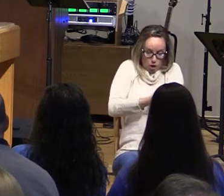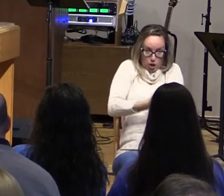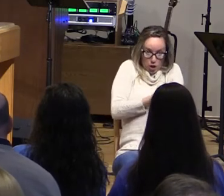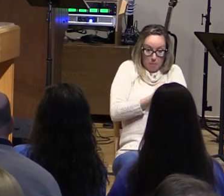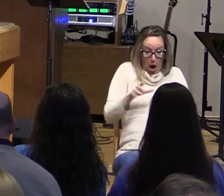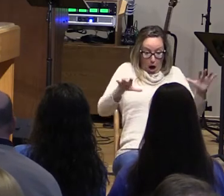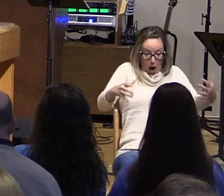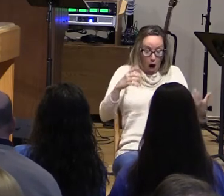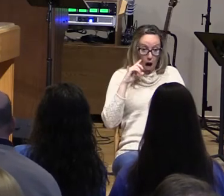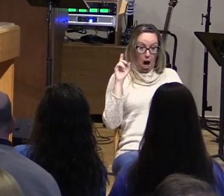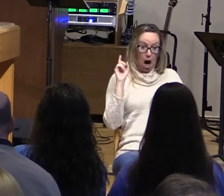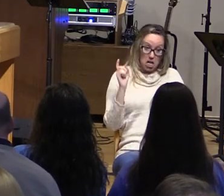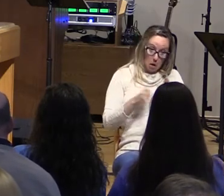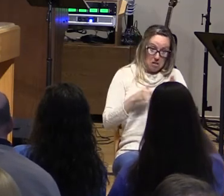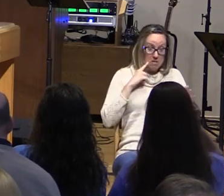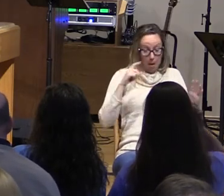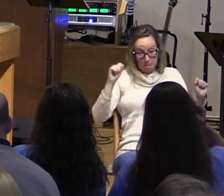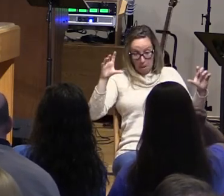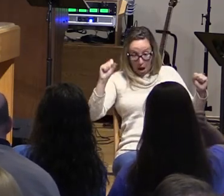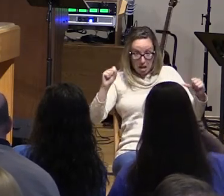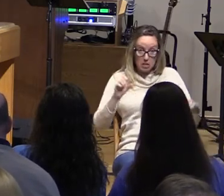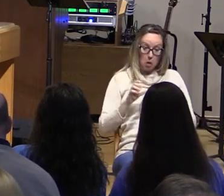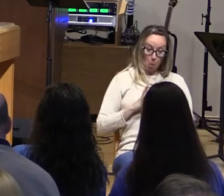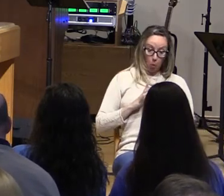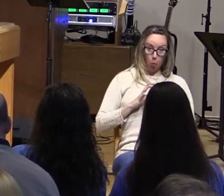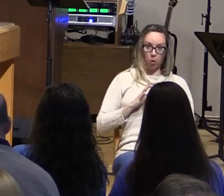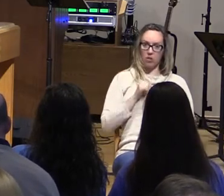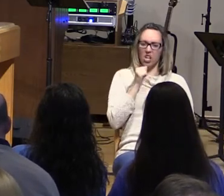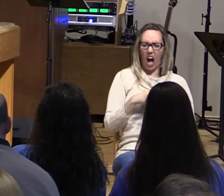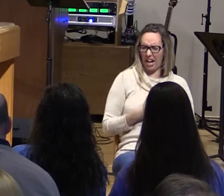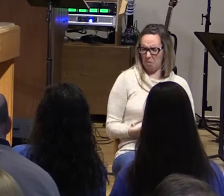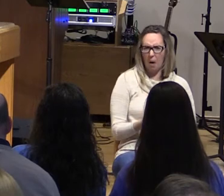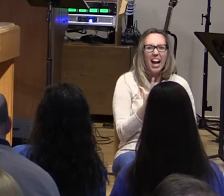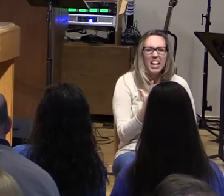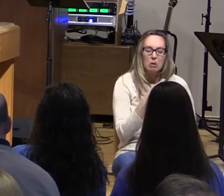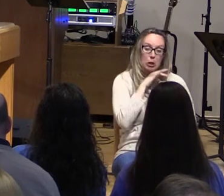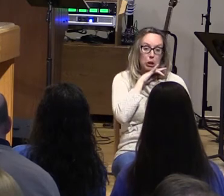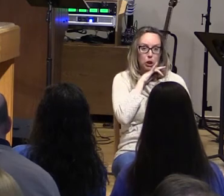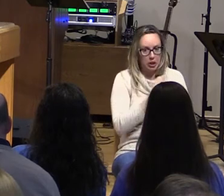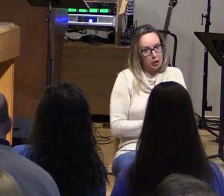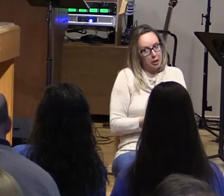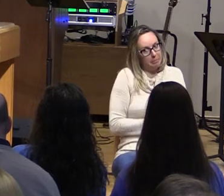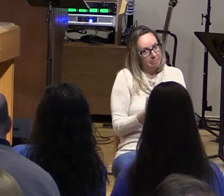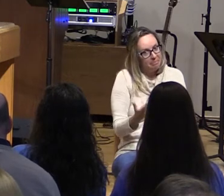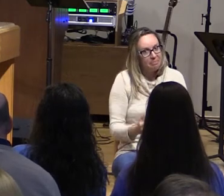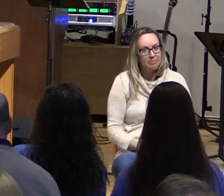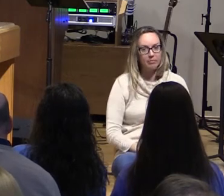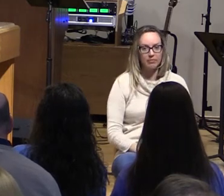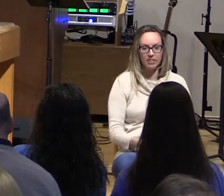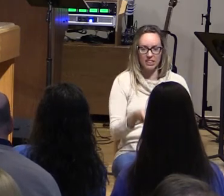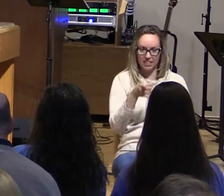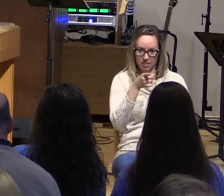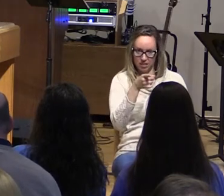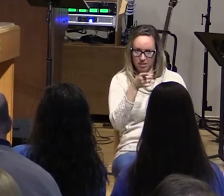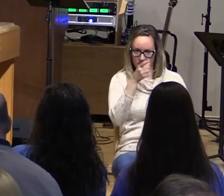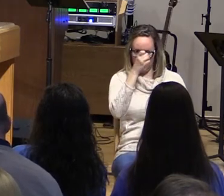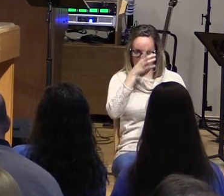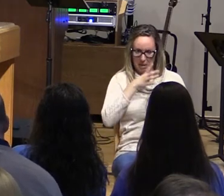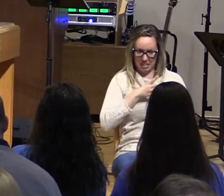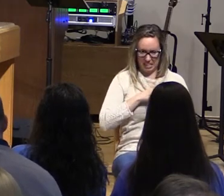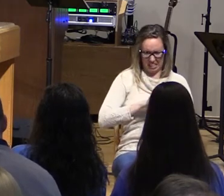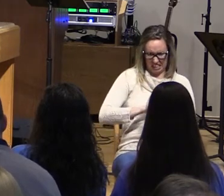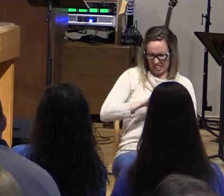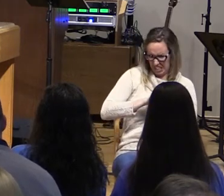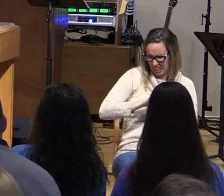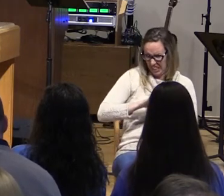is amazing. You know, this is so cool. They're not white. They're dirty sheep, though. And man, he's not very clean.